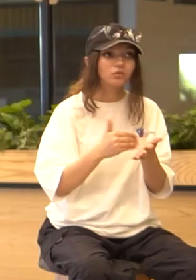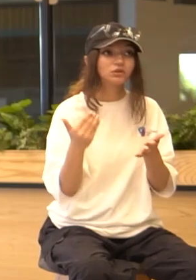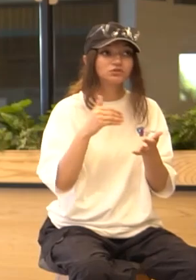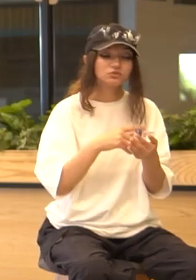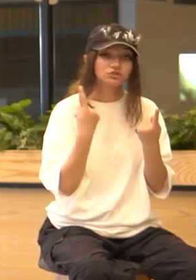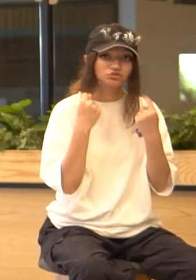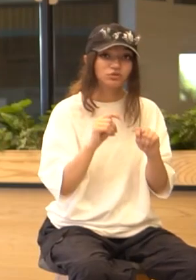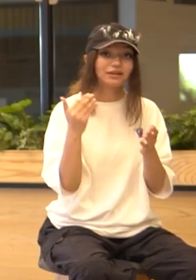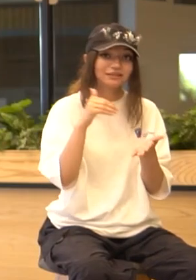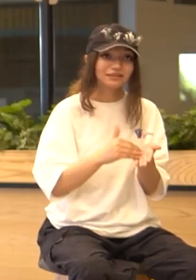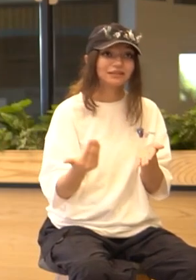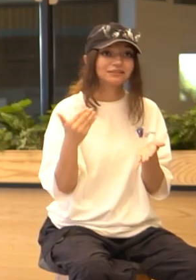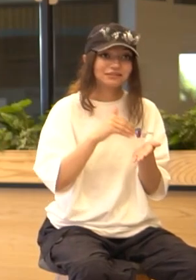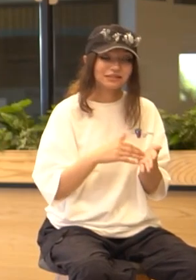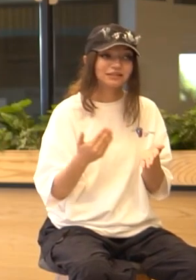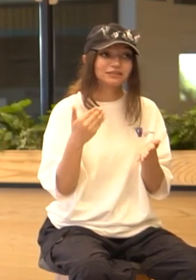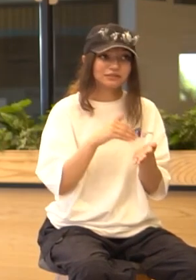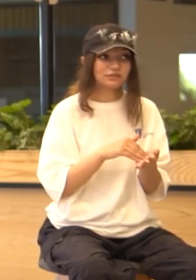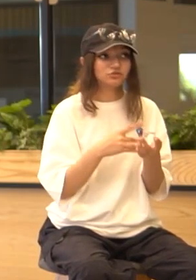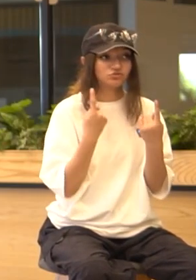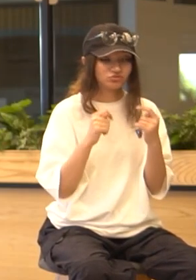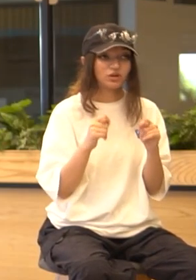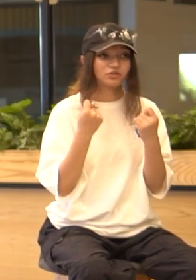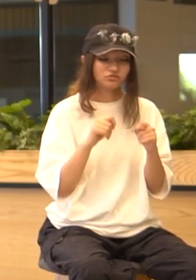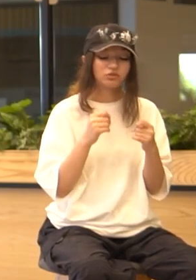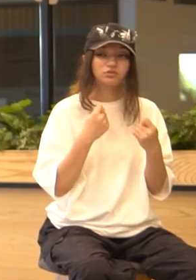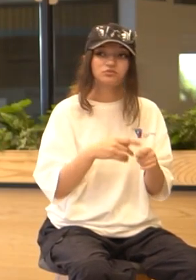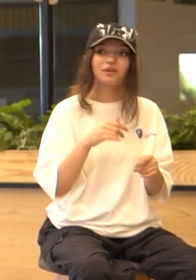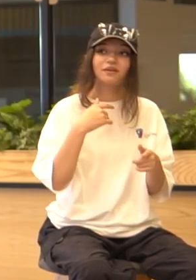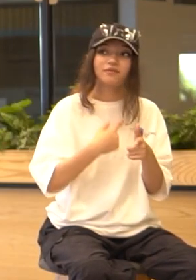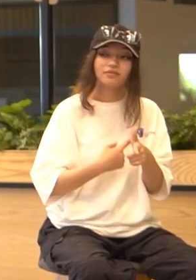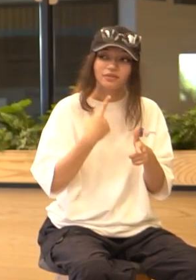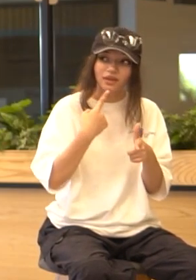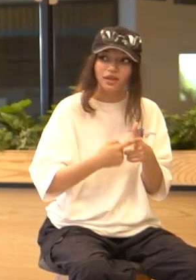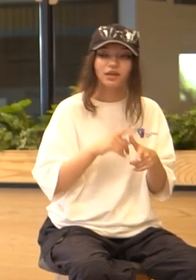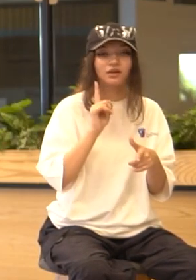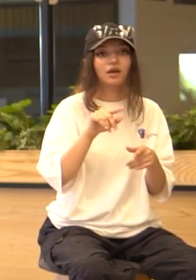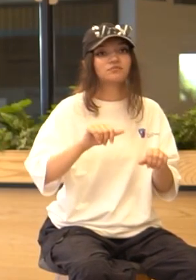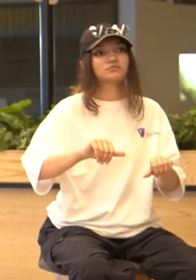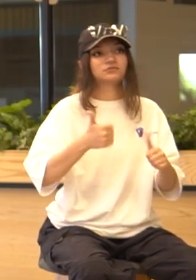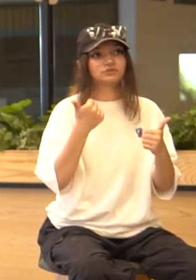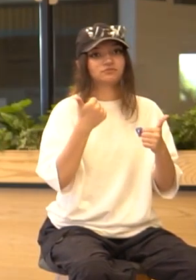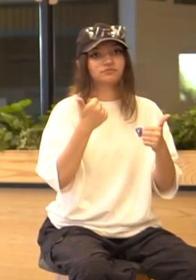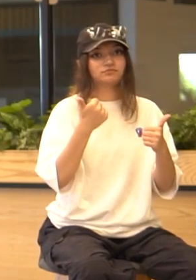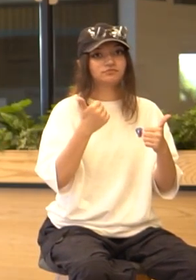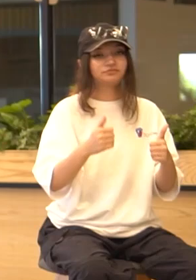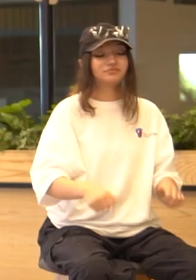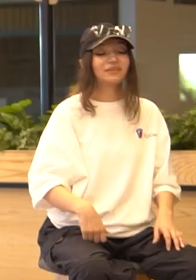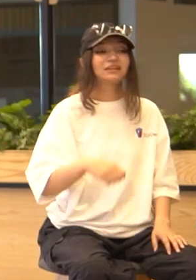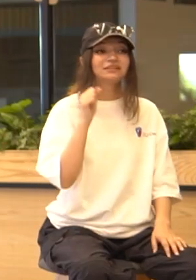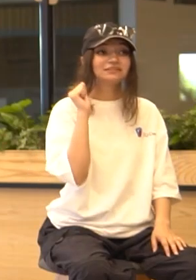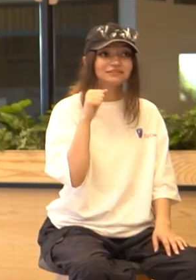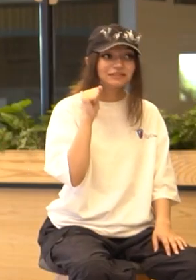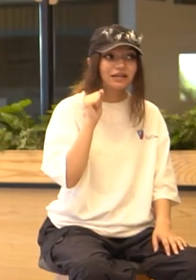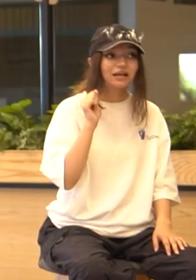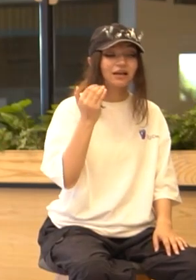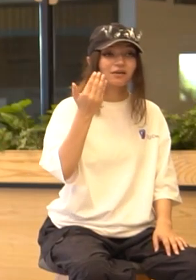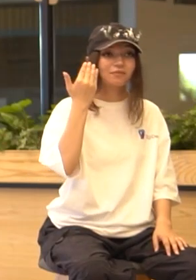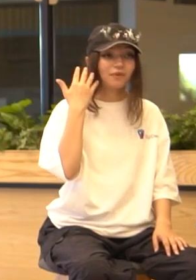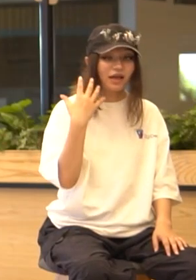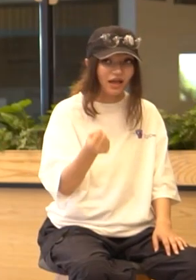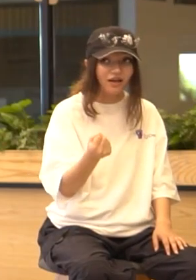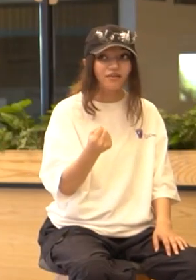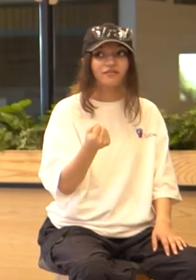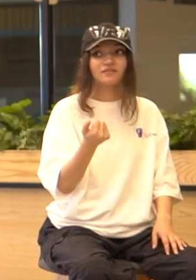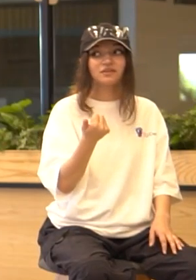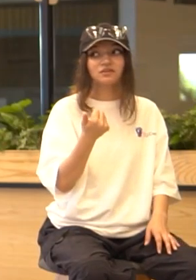You have to show up if you want to maintain that pattern. And yes, there will be things that bring you down constantly.